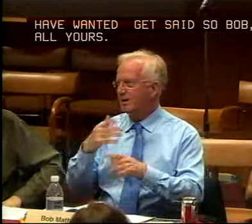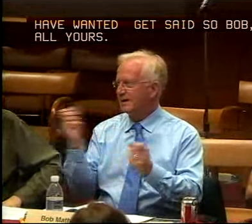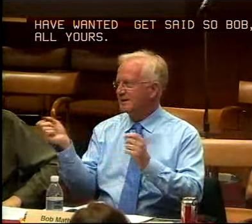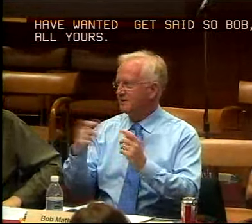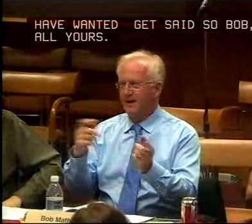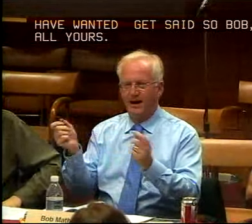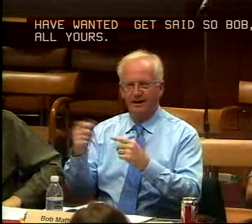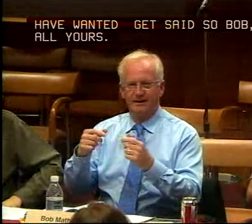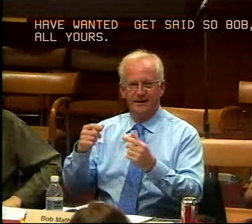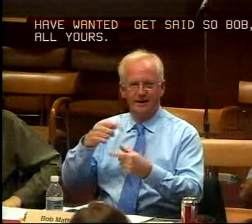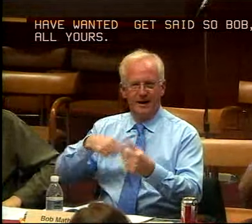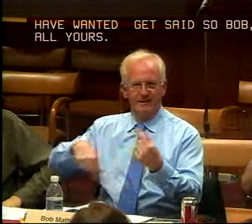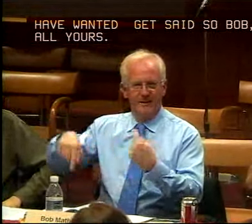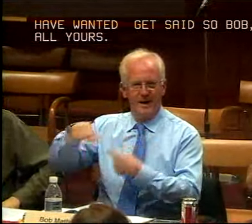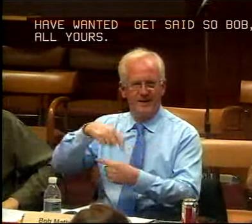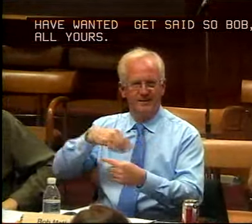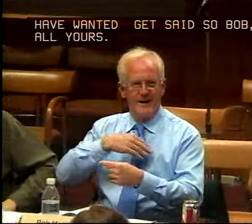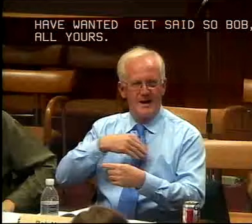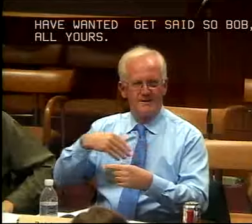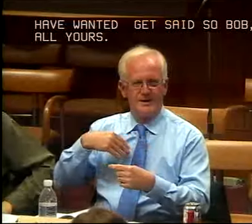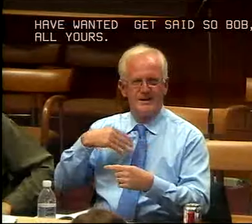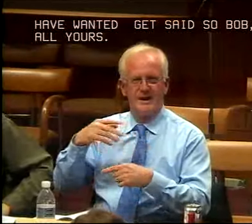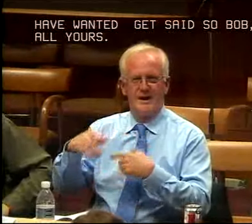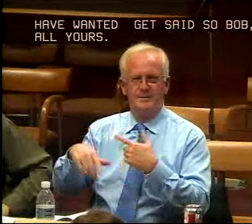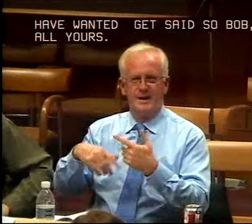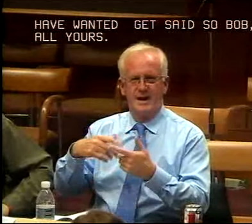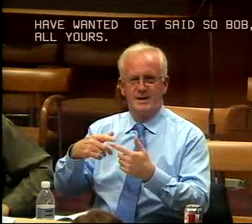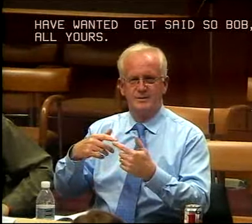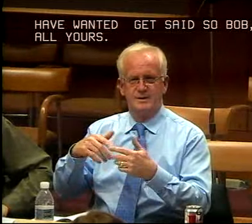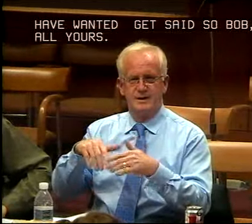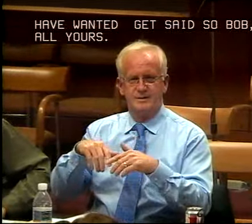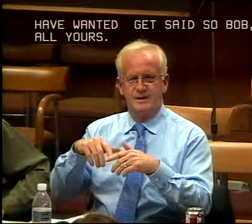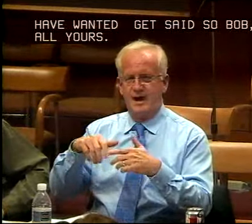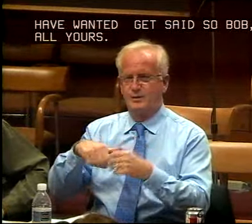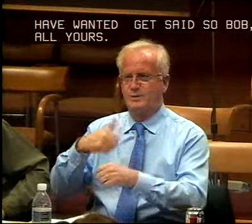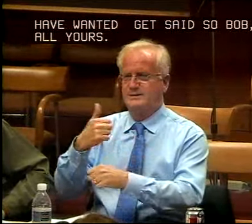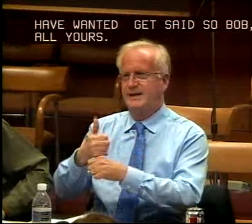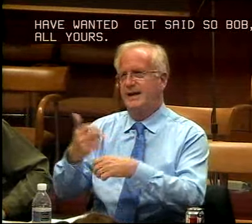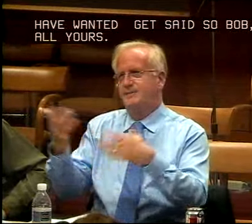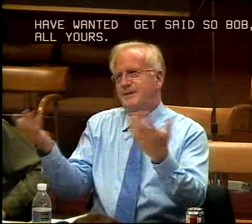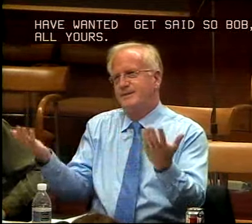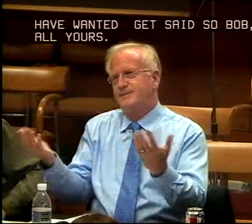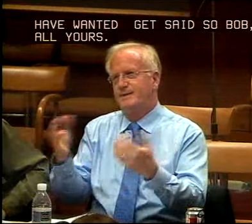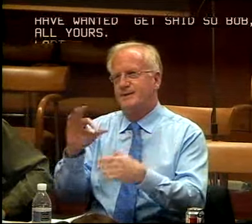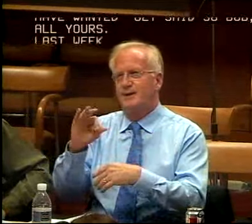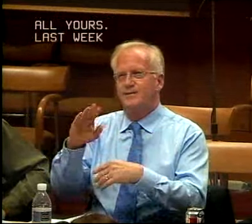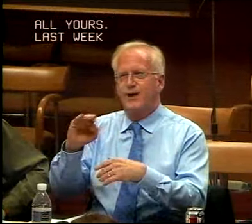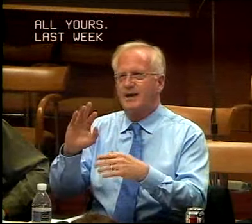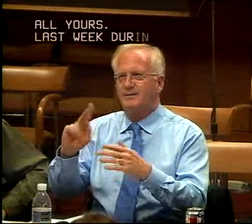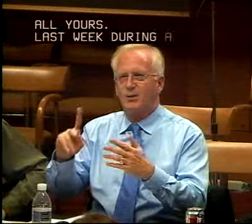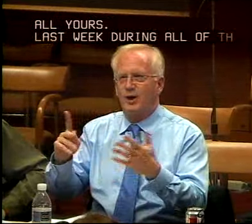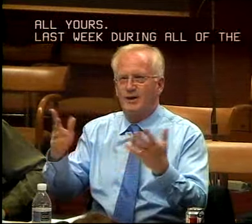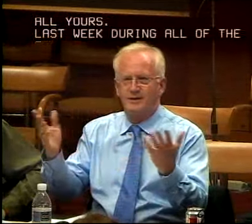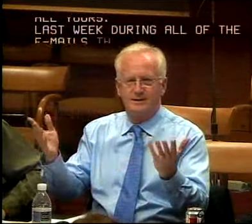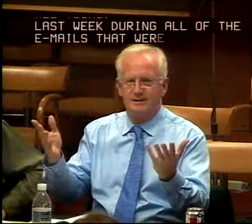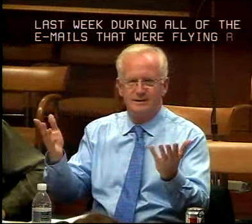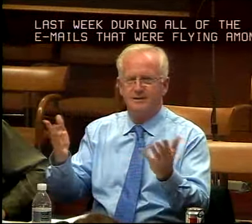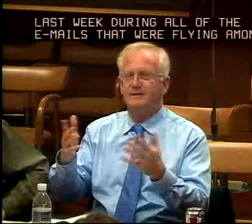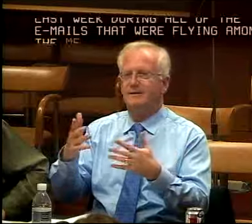Last week, during all of the emails that were flying among the members, in order to set